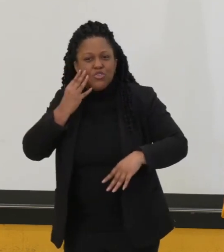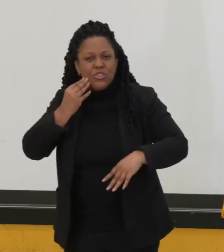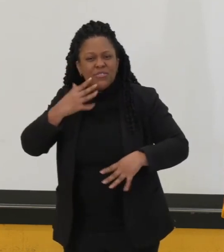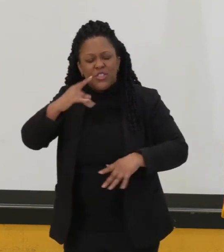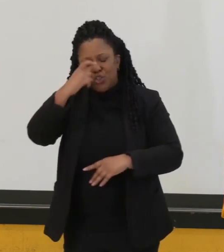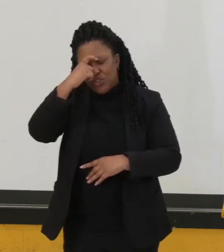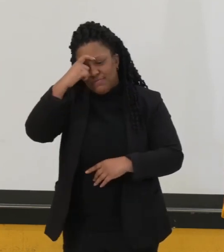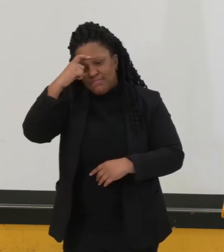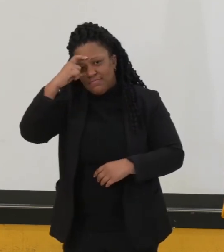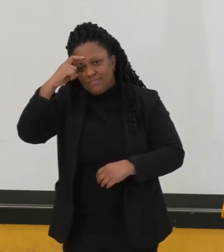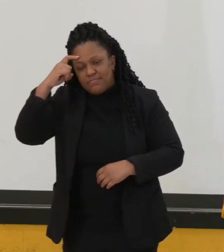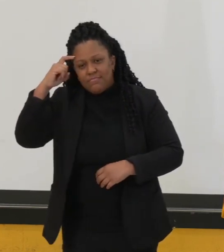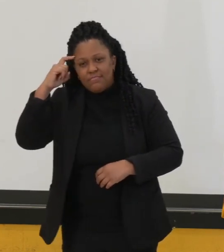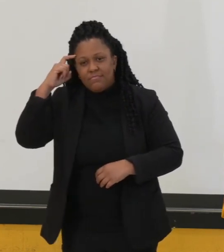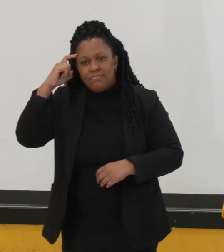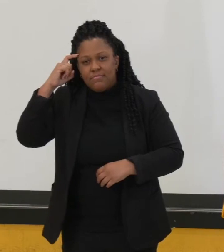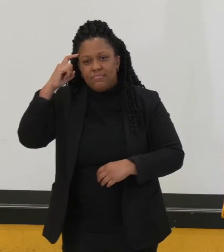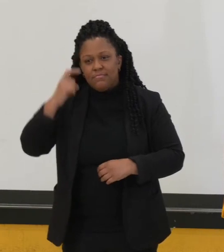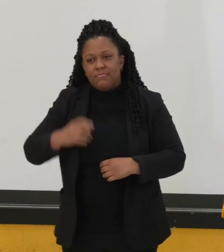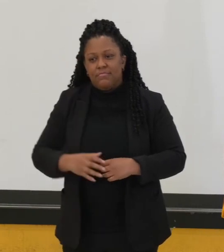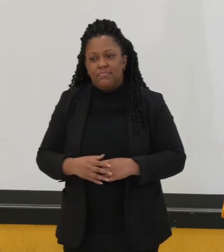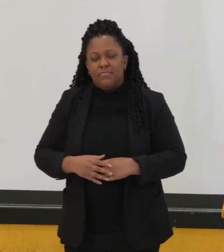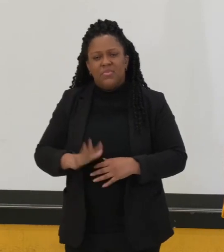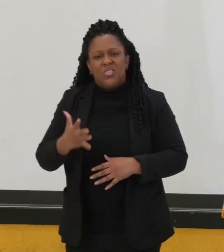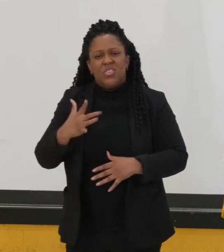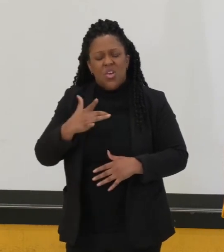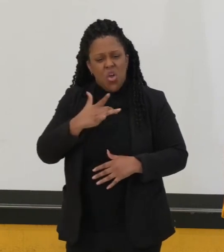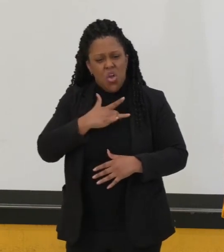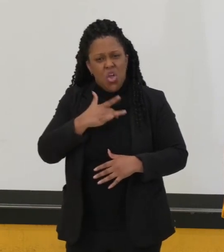and a heartache that's just too big for words.